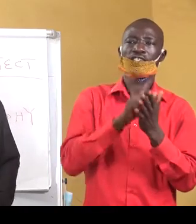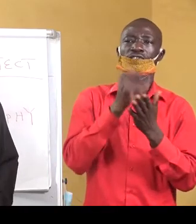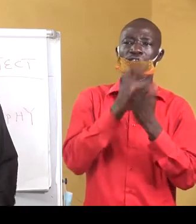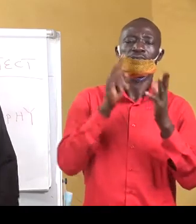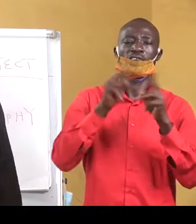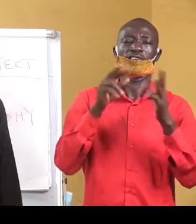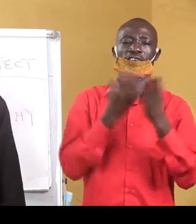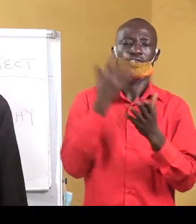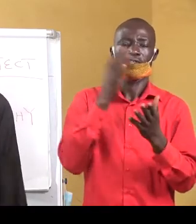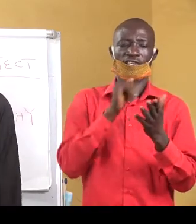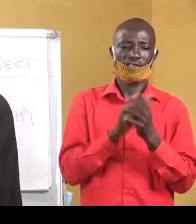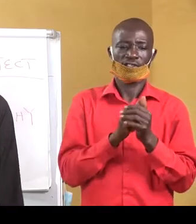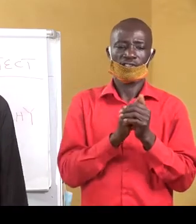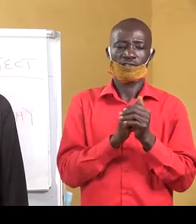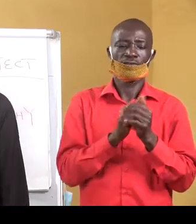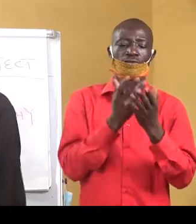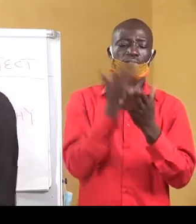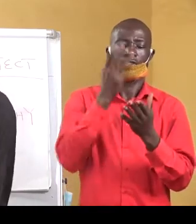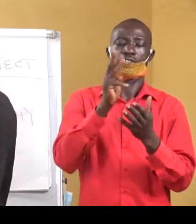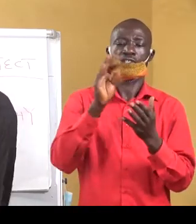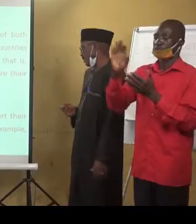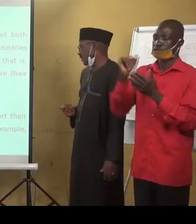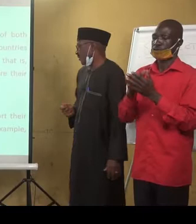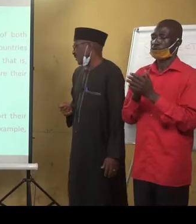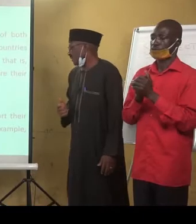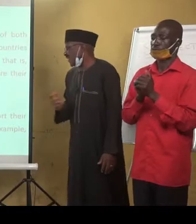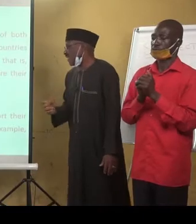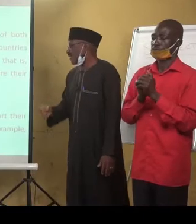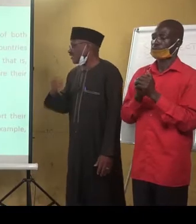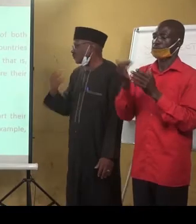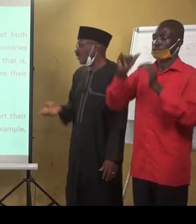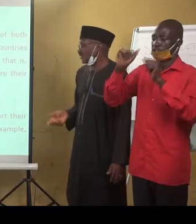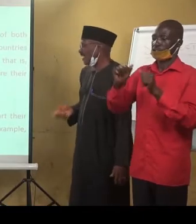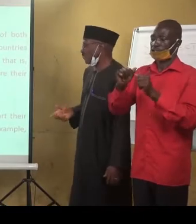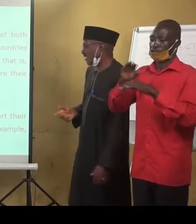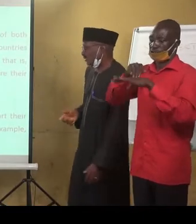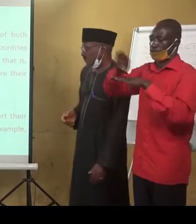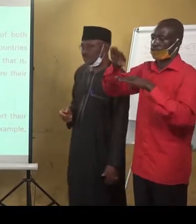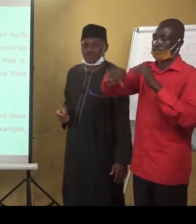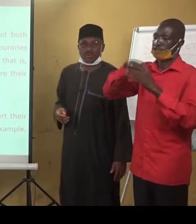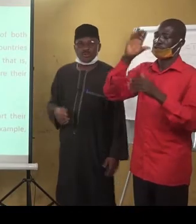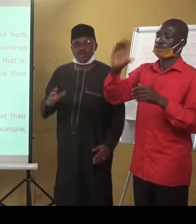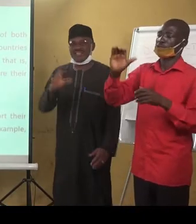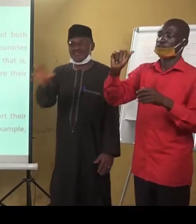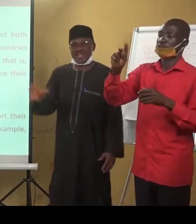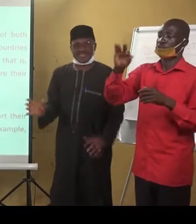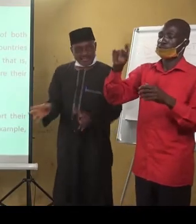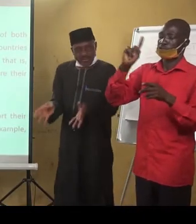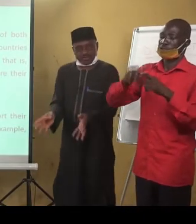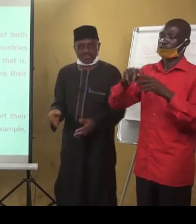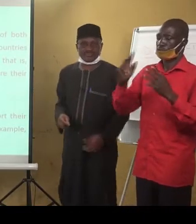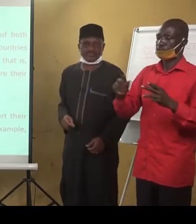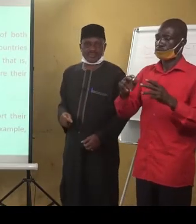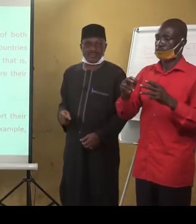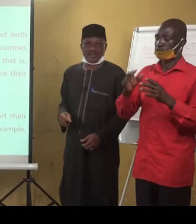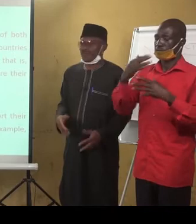that rich and wealthy. They can export capital to invest in a